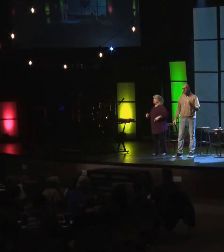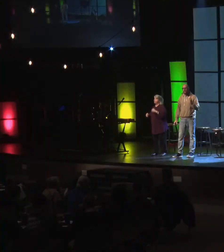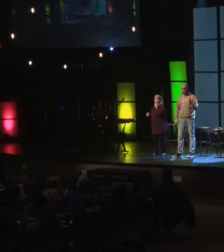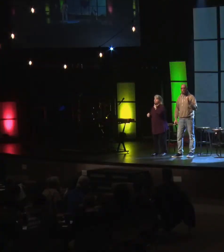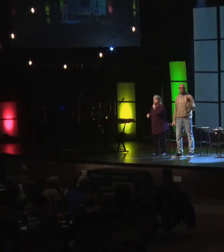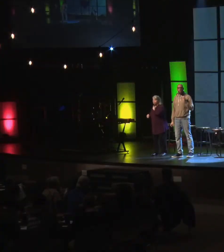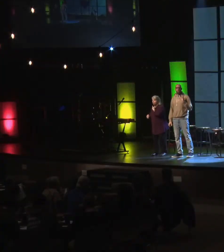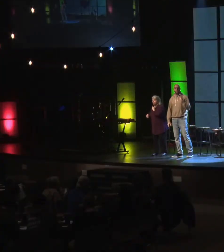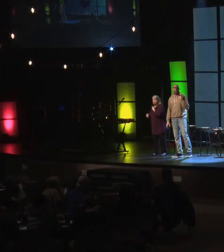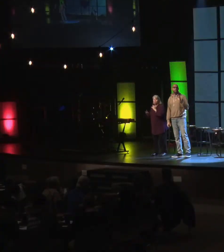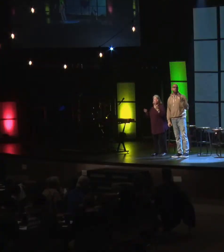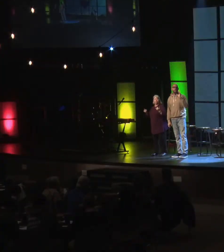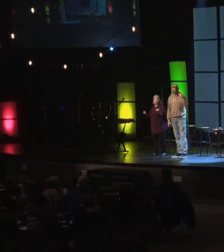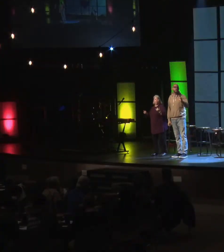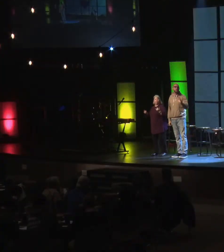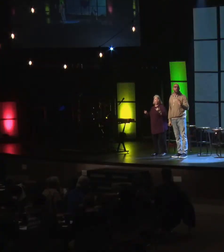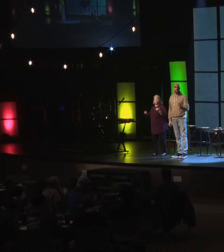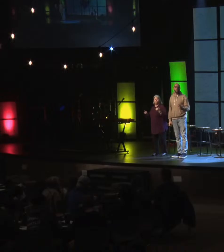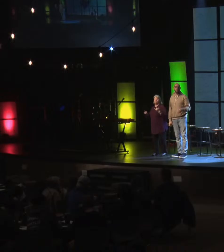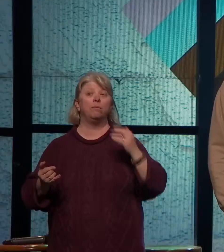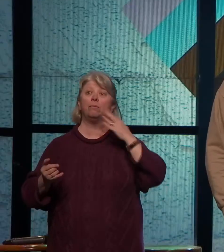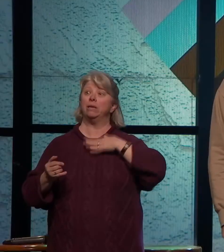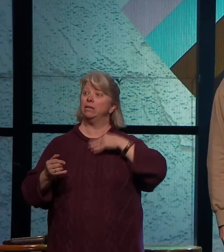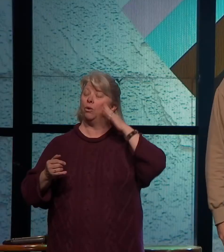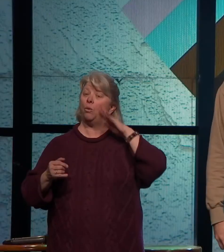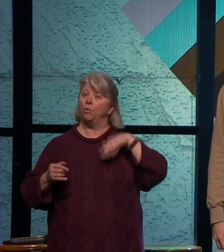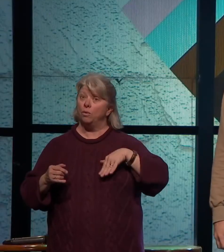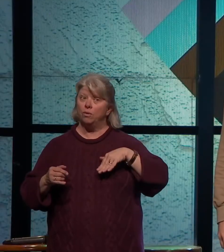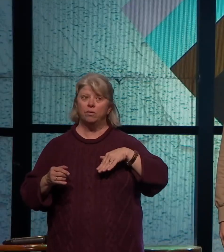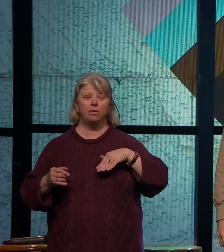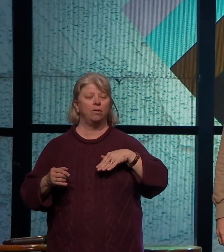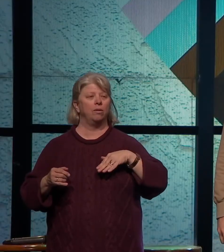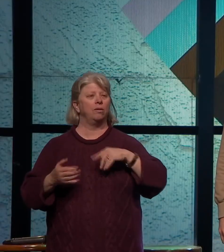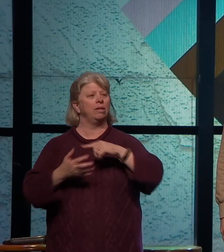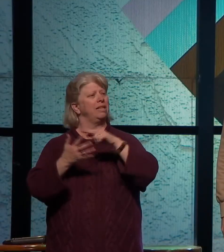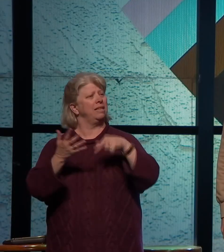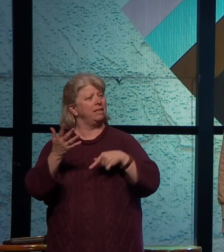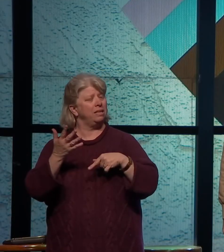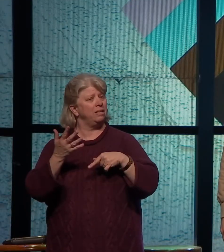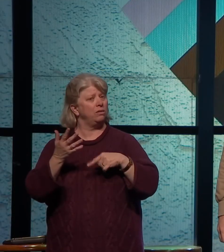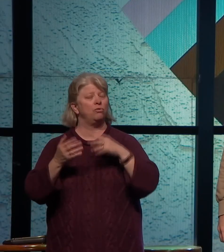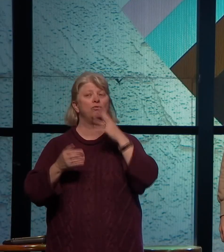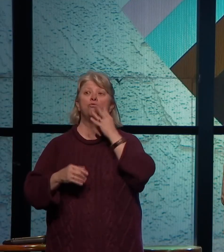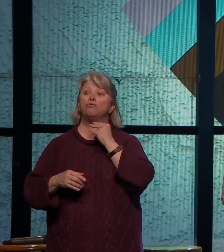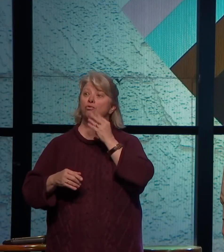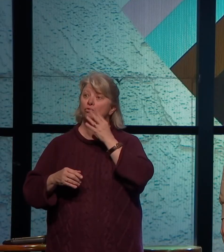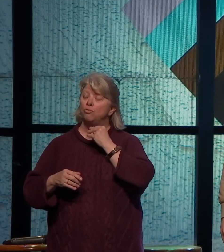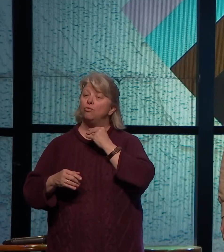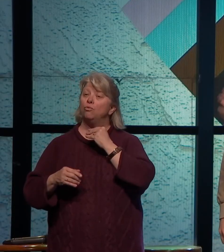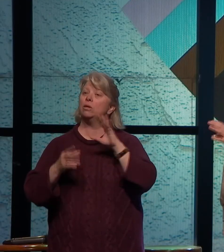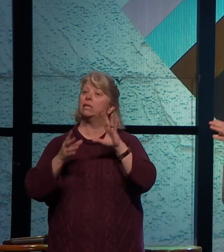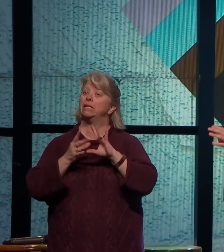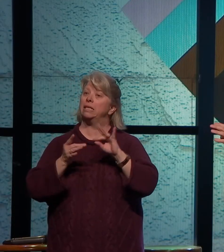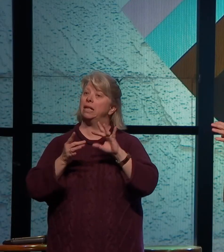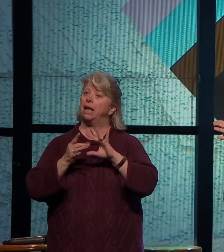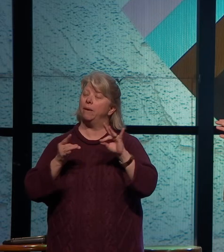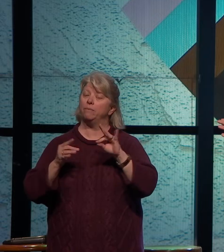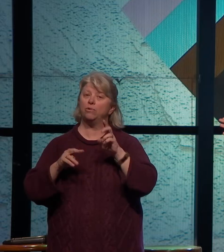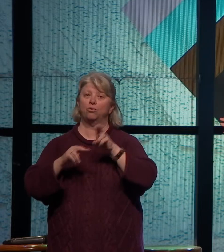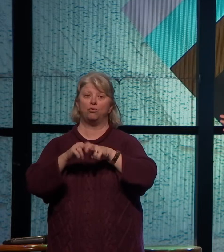Now, please be aware, okay? These are Jewish claims to the